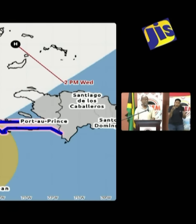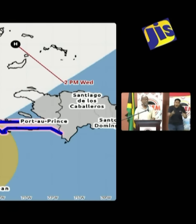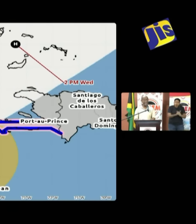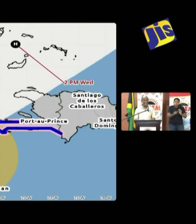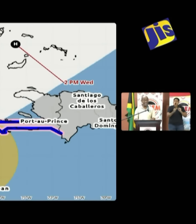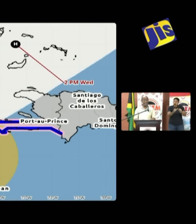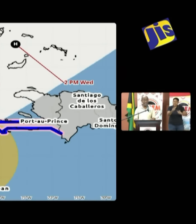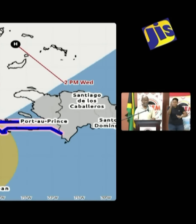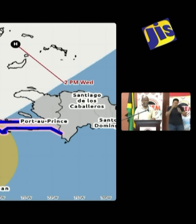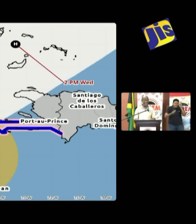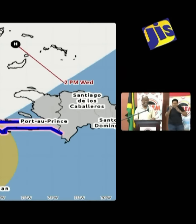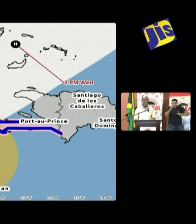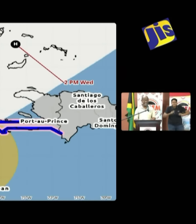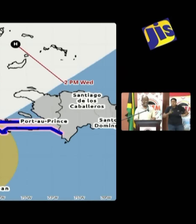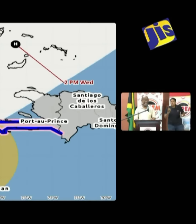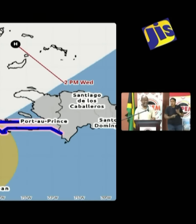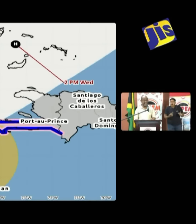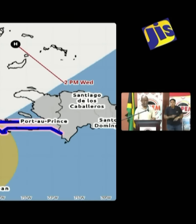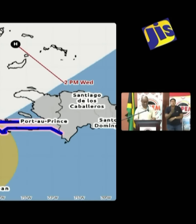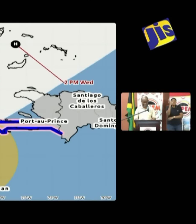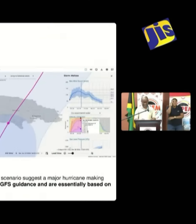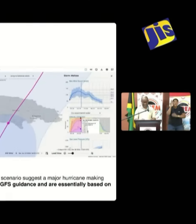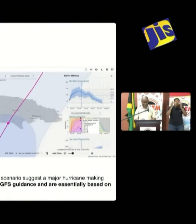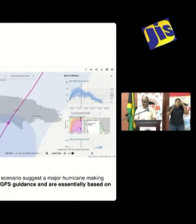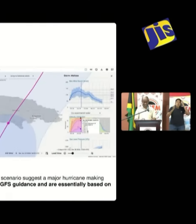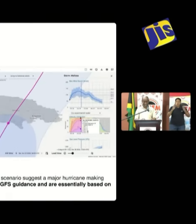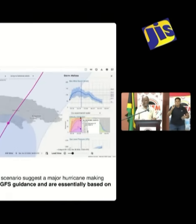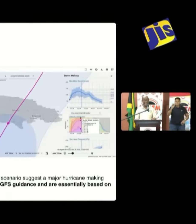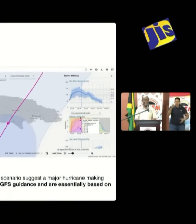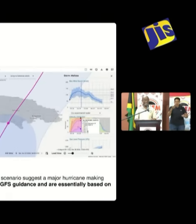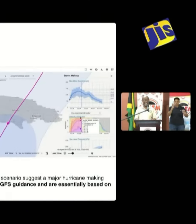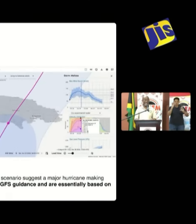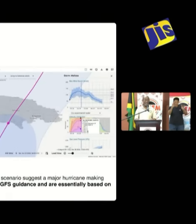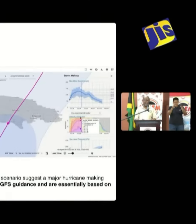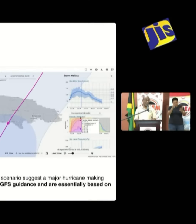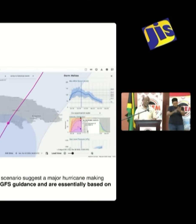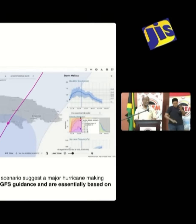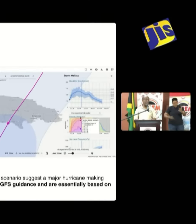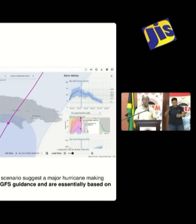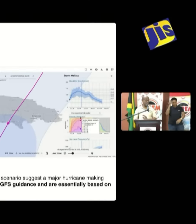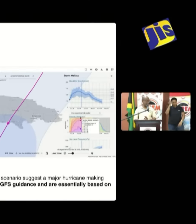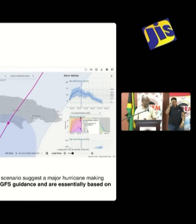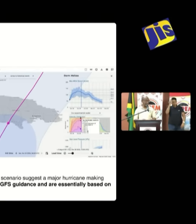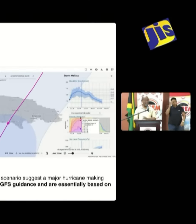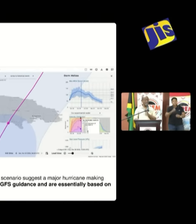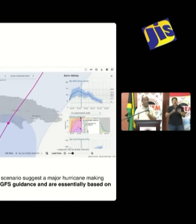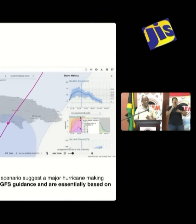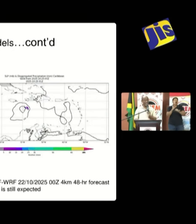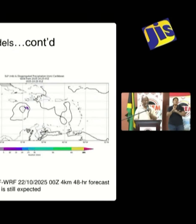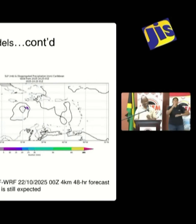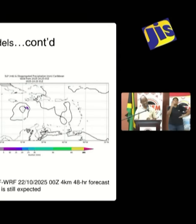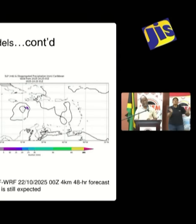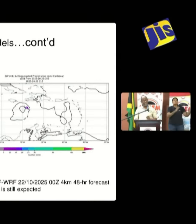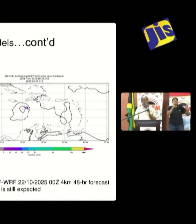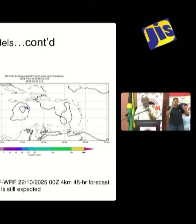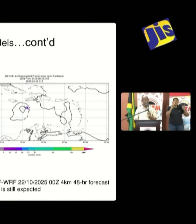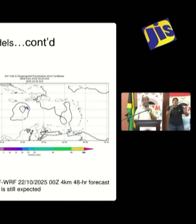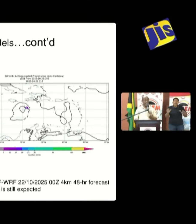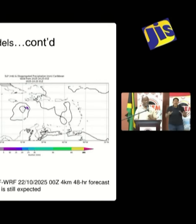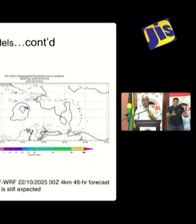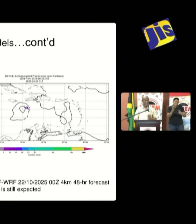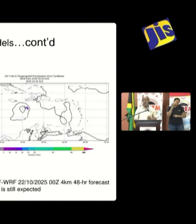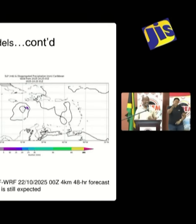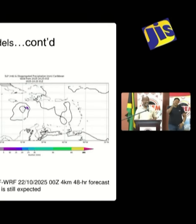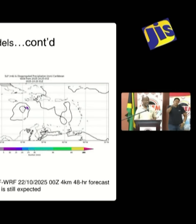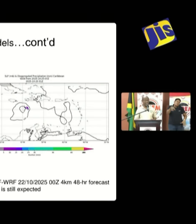happening, continue to listen to the bulletins that are issued by the Meteorological Service, and of course be prepared for quick action if